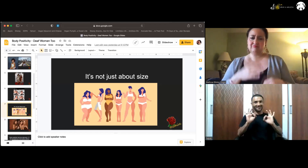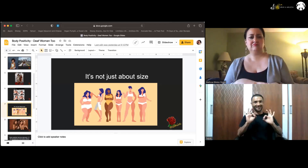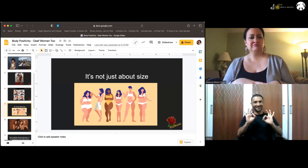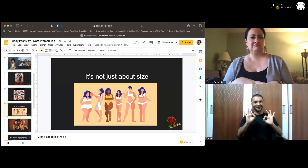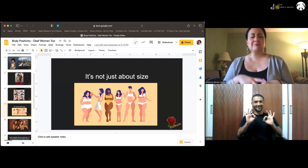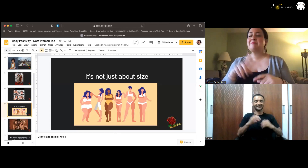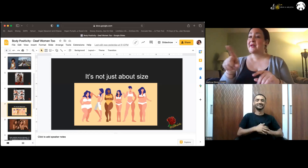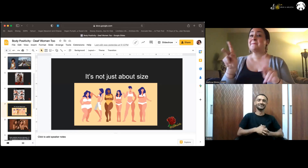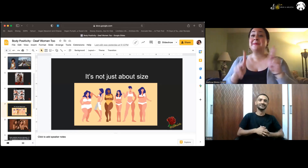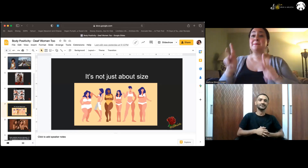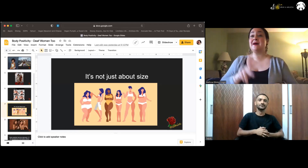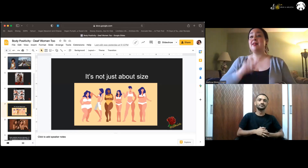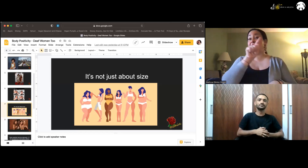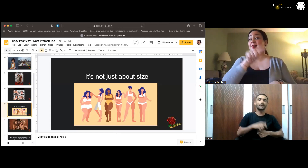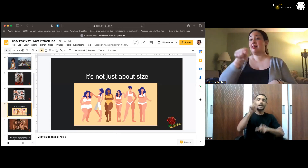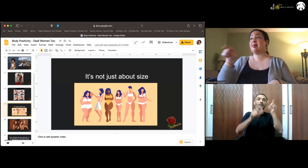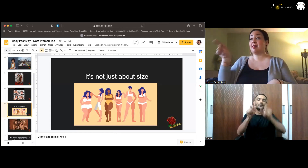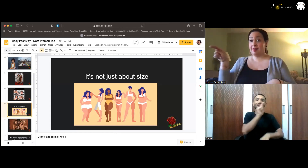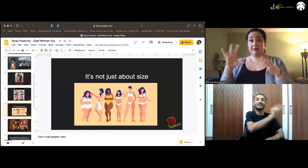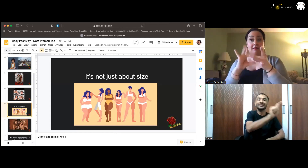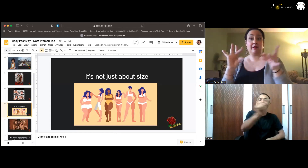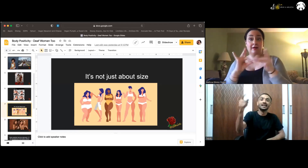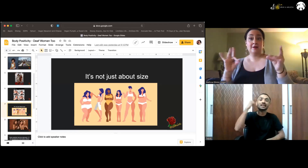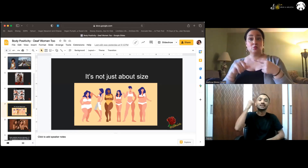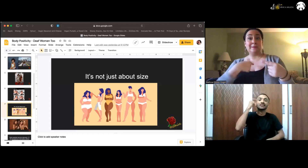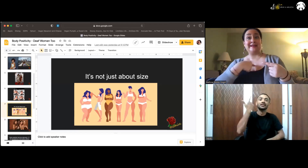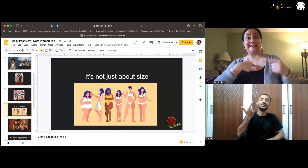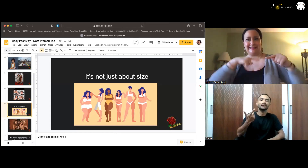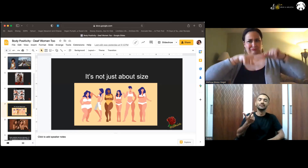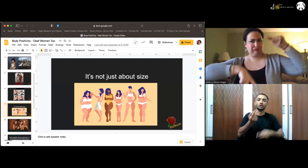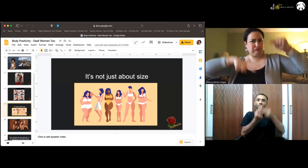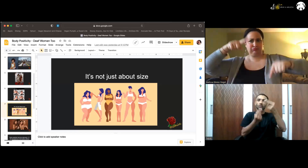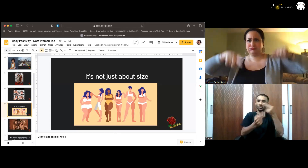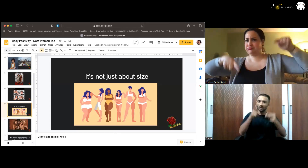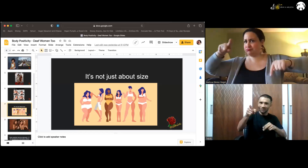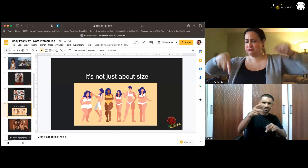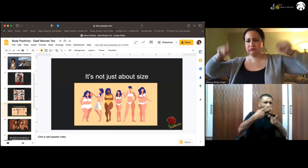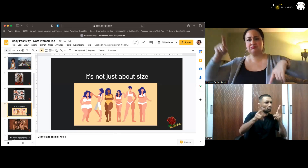And we can be, we can take care of ourselves. What people think,